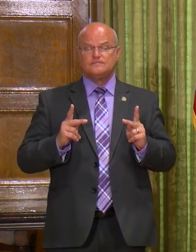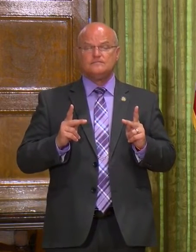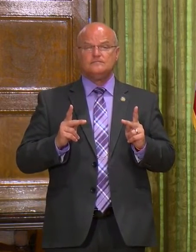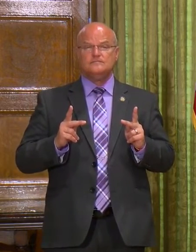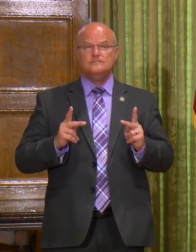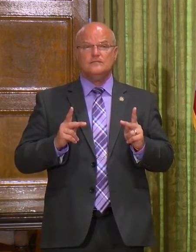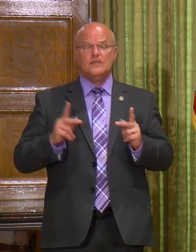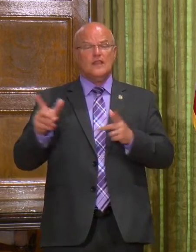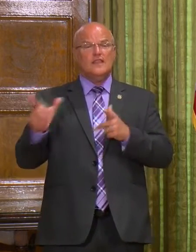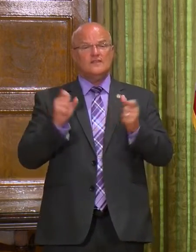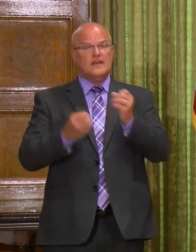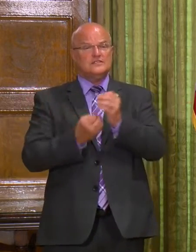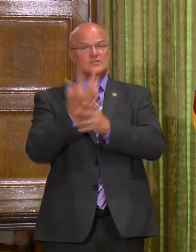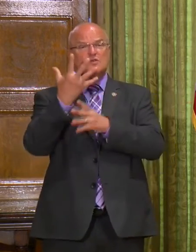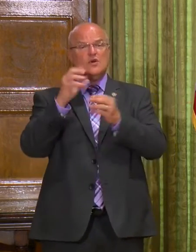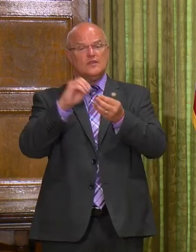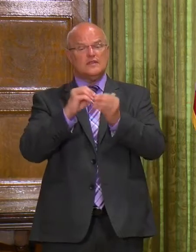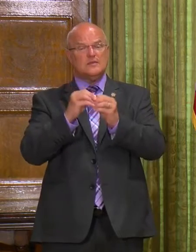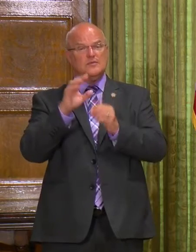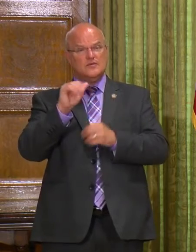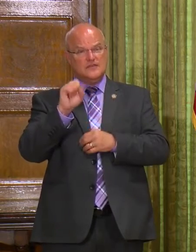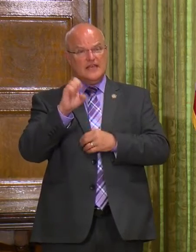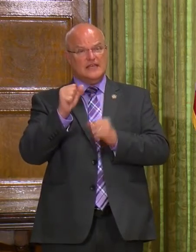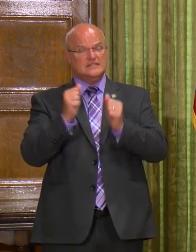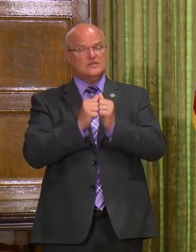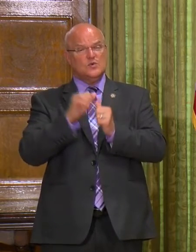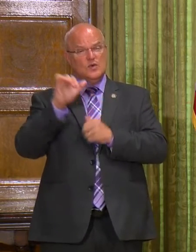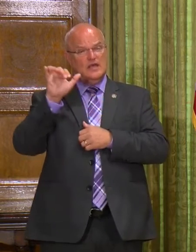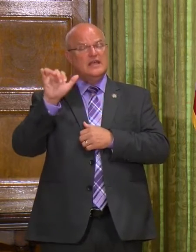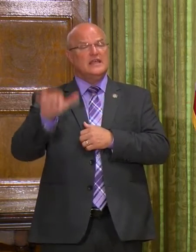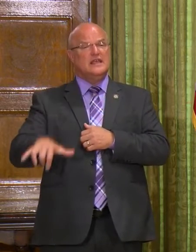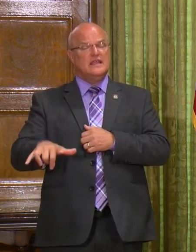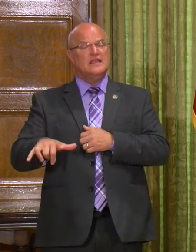We're seeing the fastest growth in number of cases in those